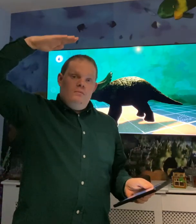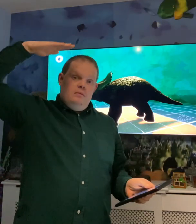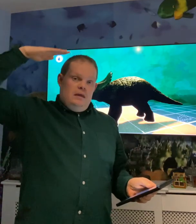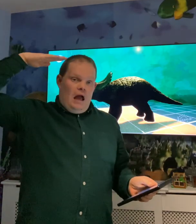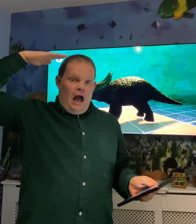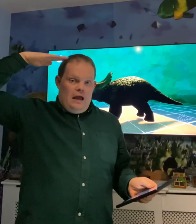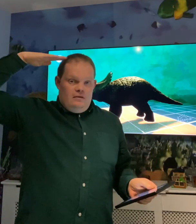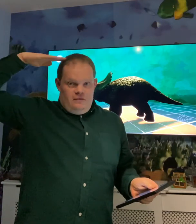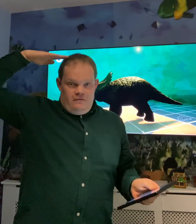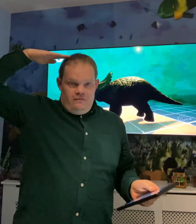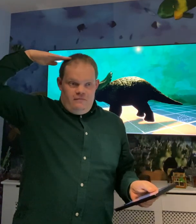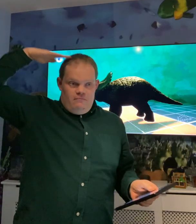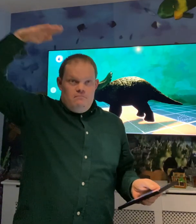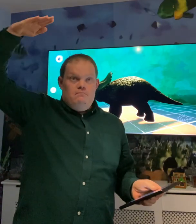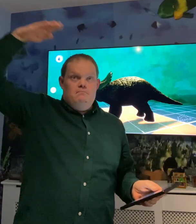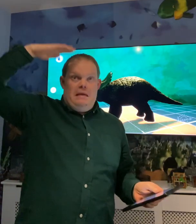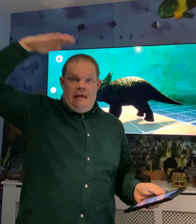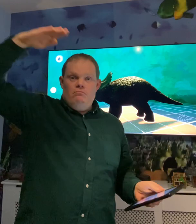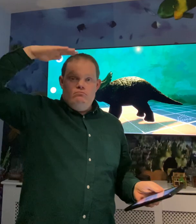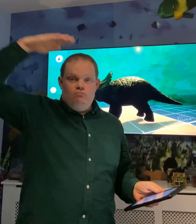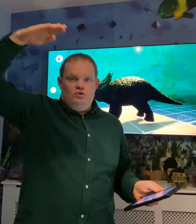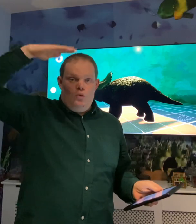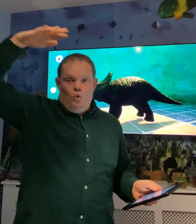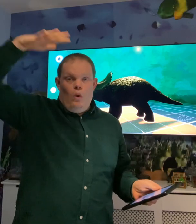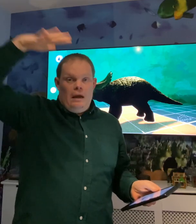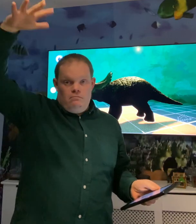the height of me, so quite